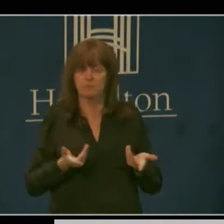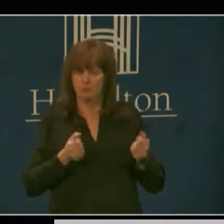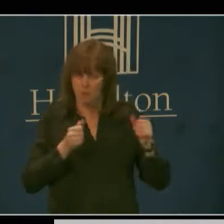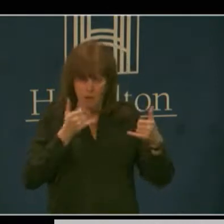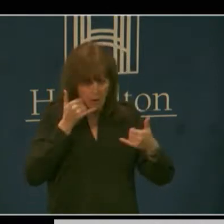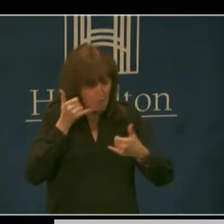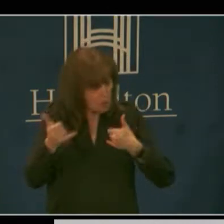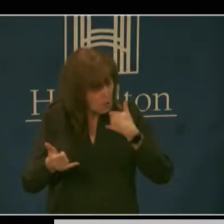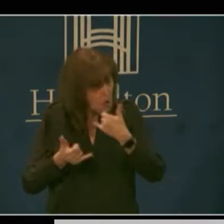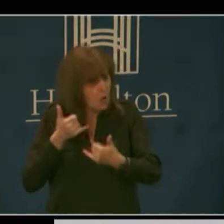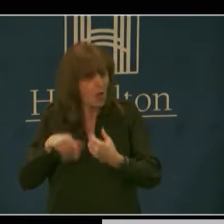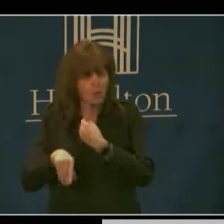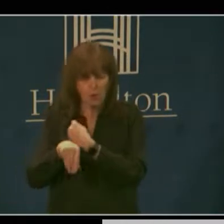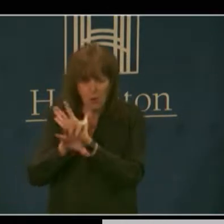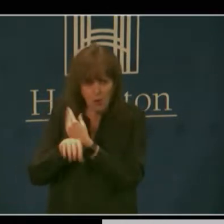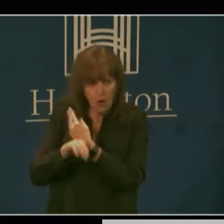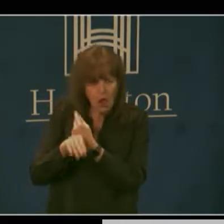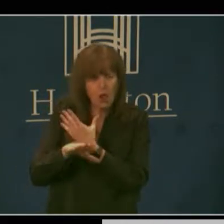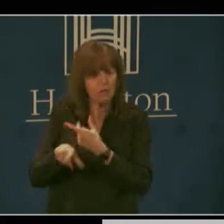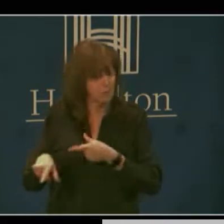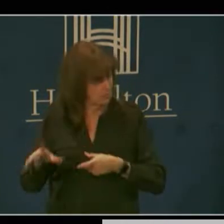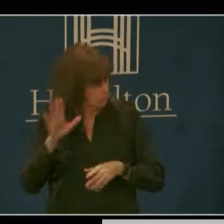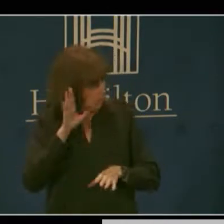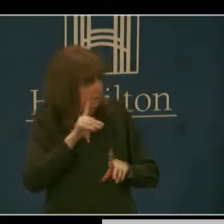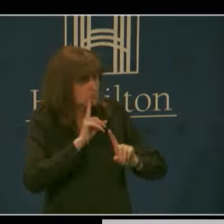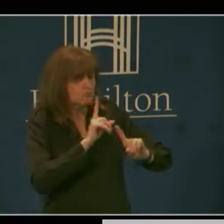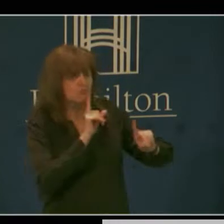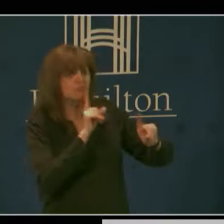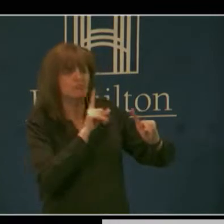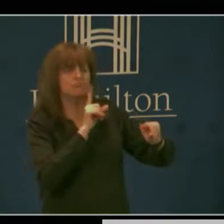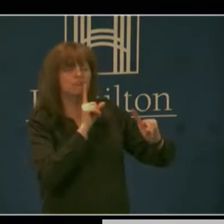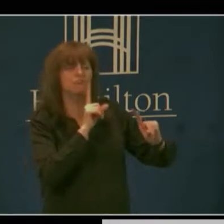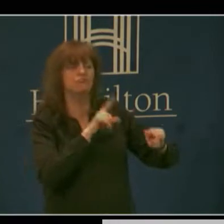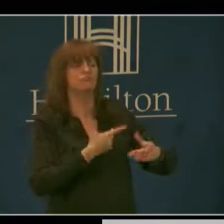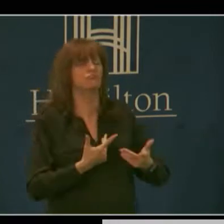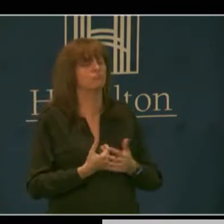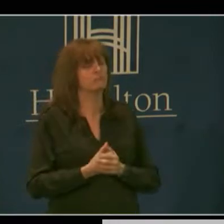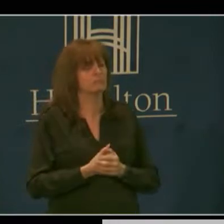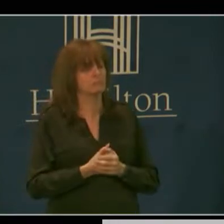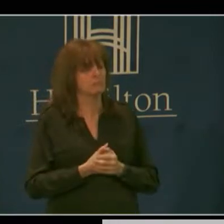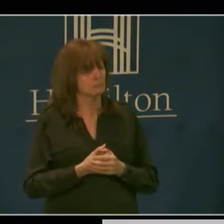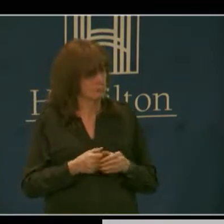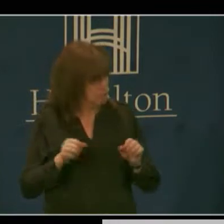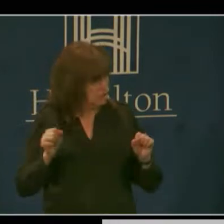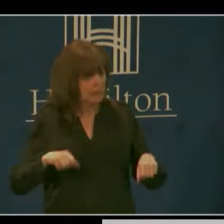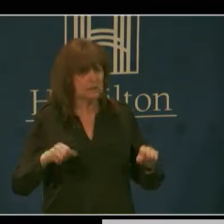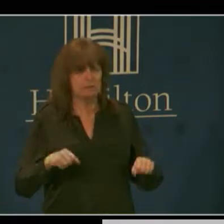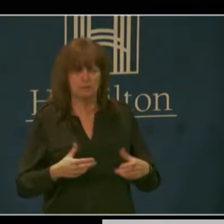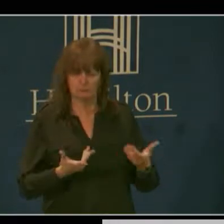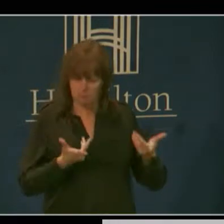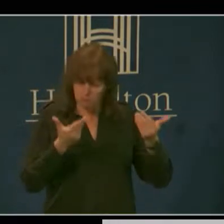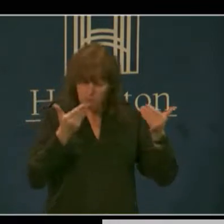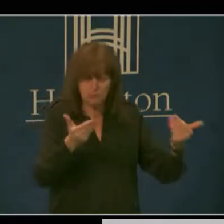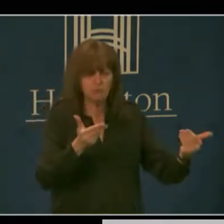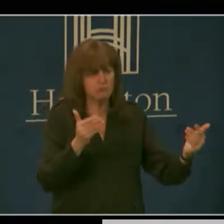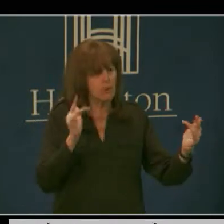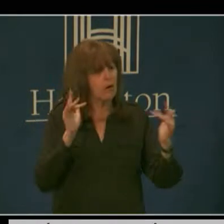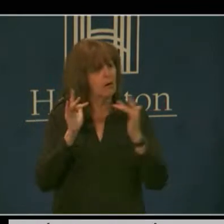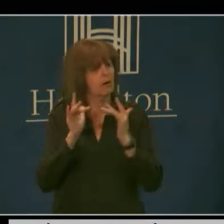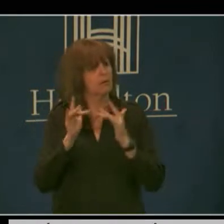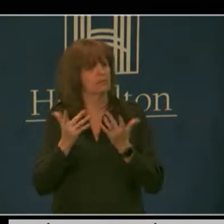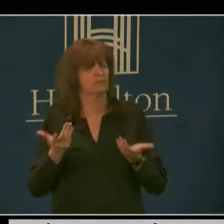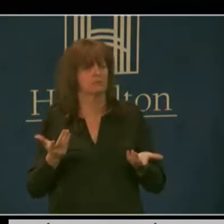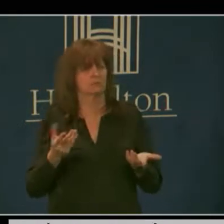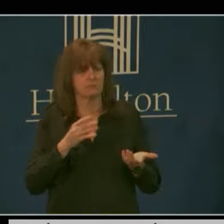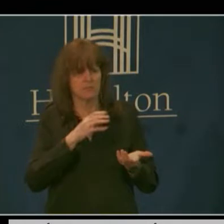be handled from, you know, virtual locations. And so, yes, please call your counselor. They have the ability to get